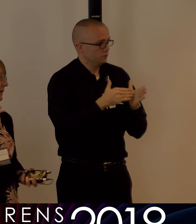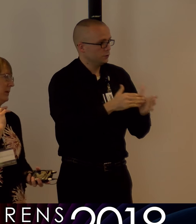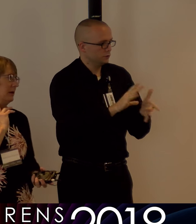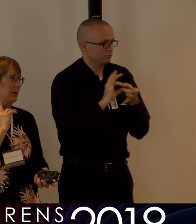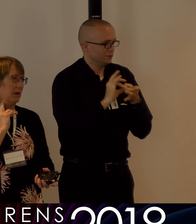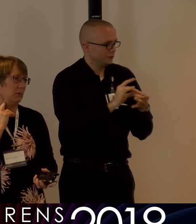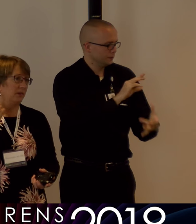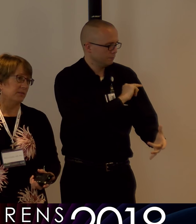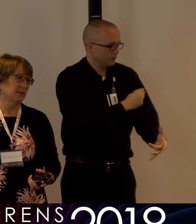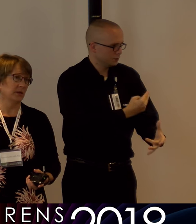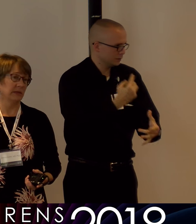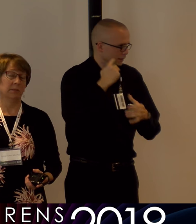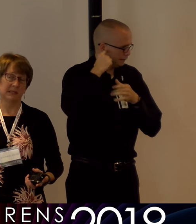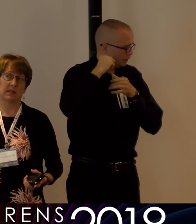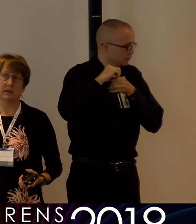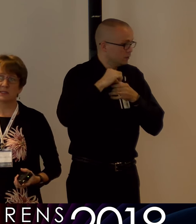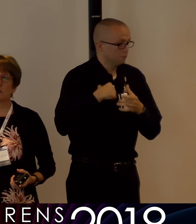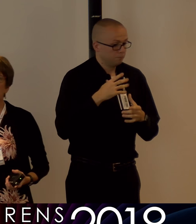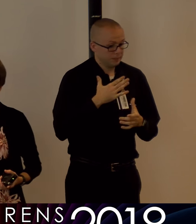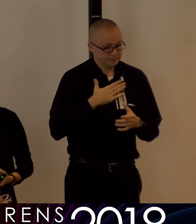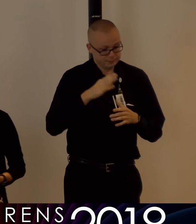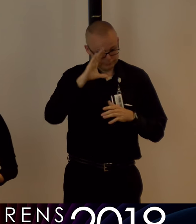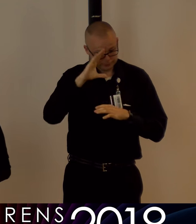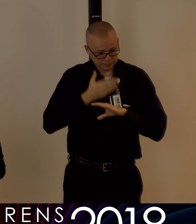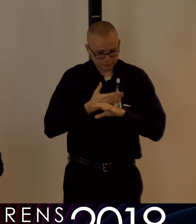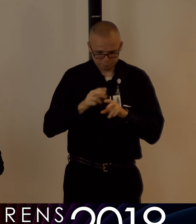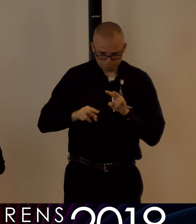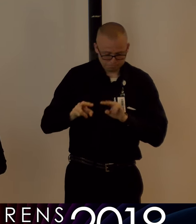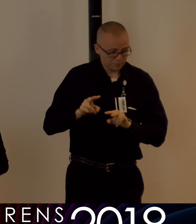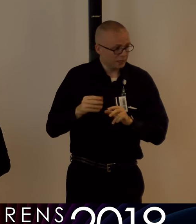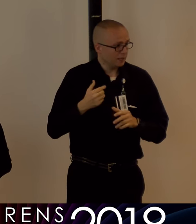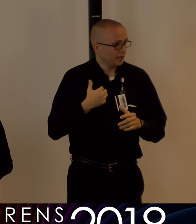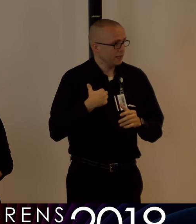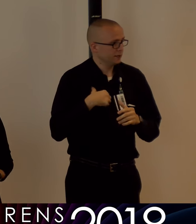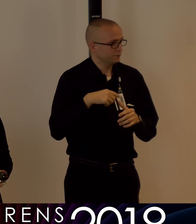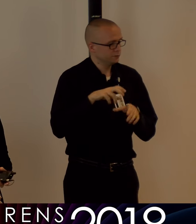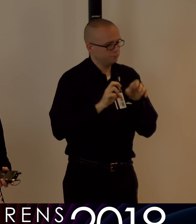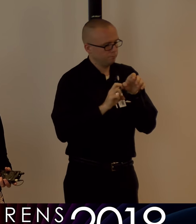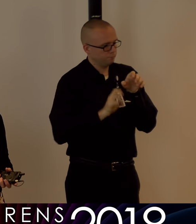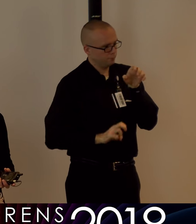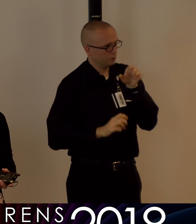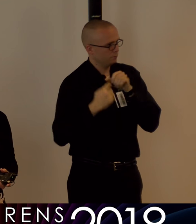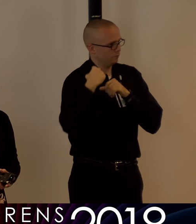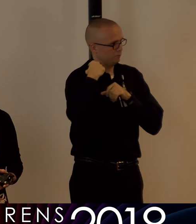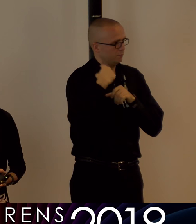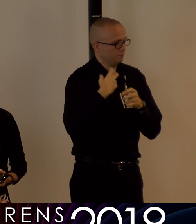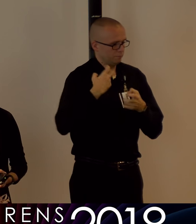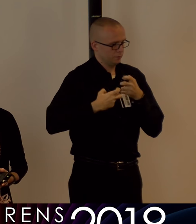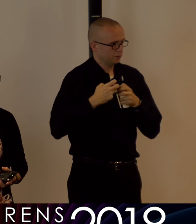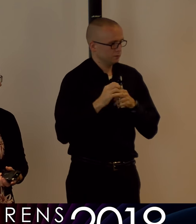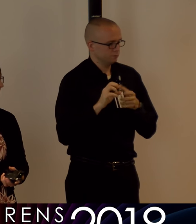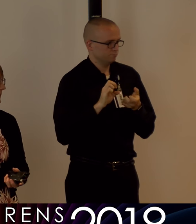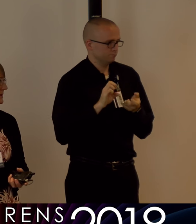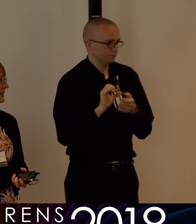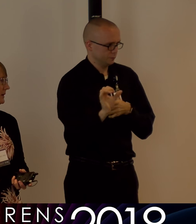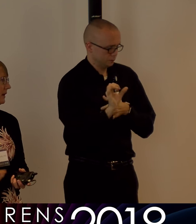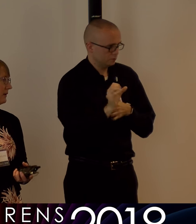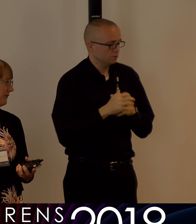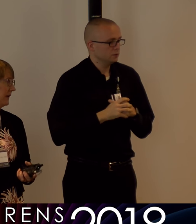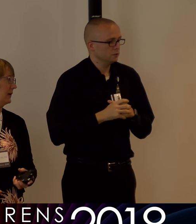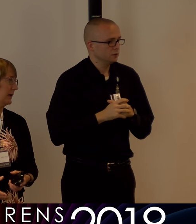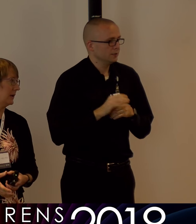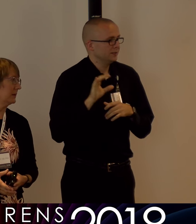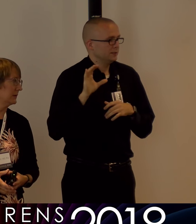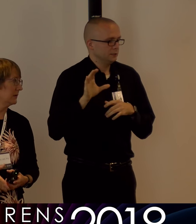muscle, but we've observed, and my son also has cervical vertebral abnormalities. So the vertebral abnormalities